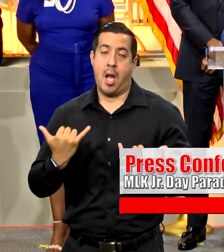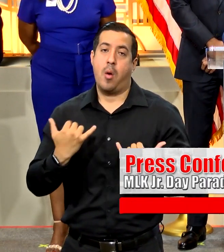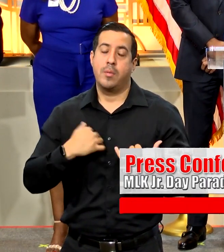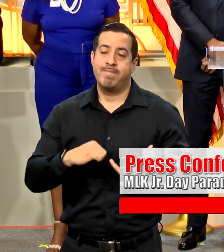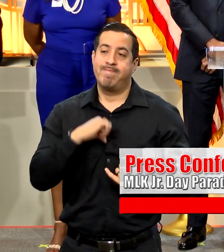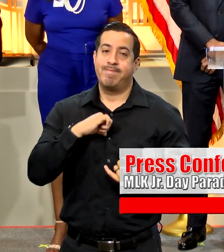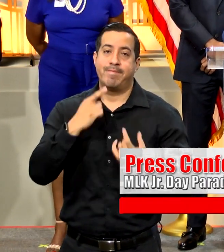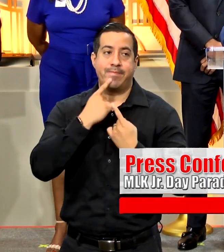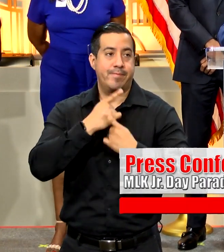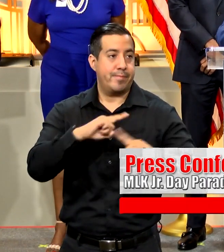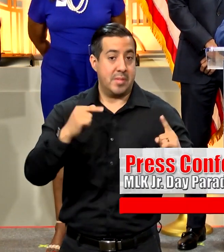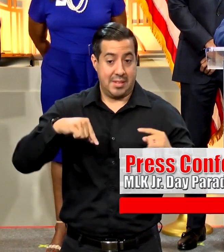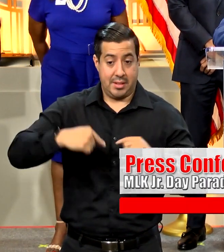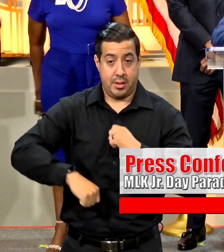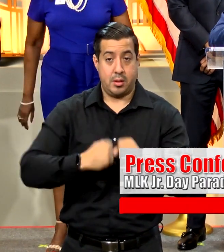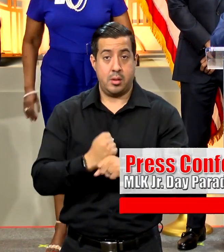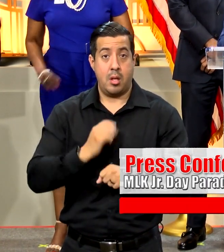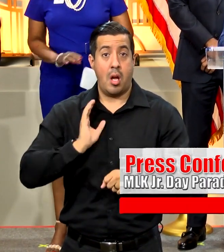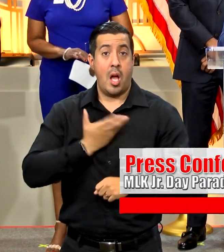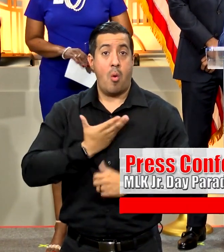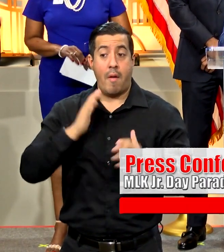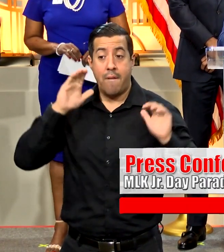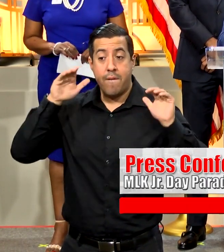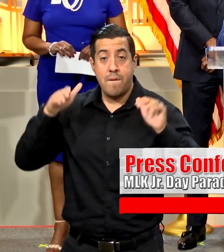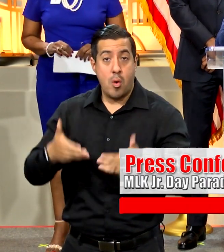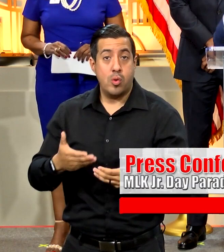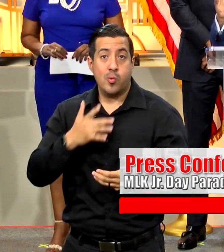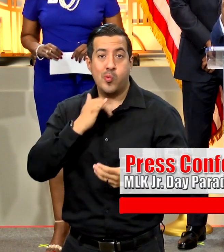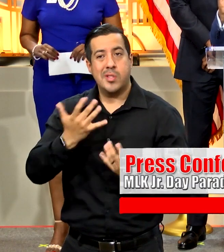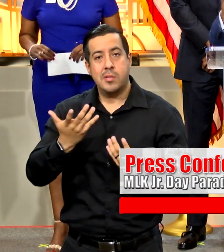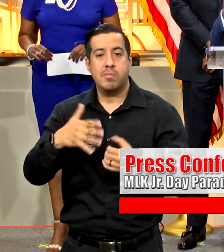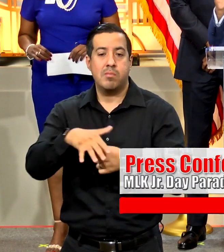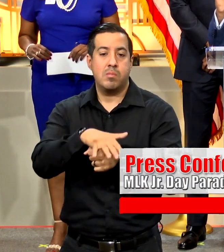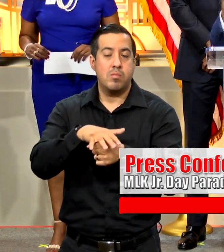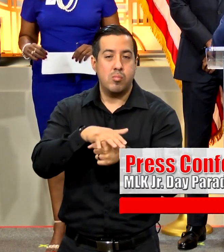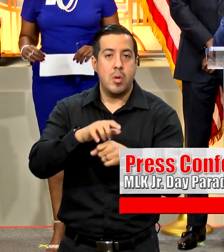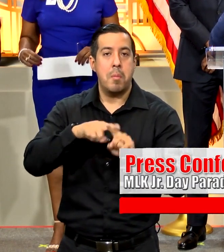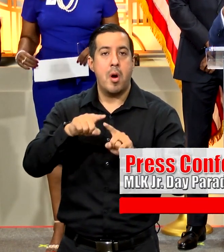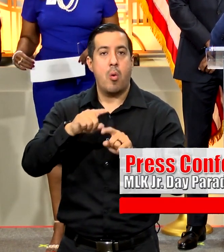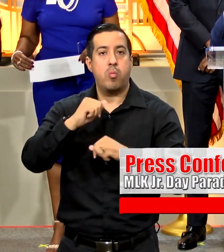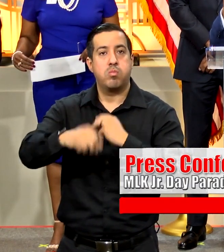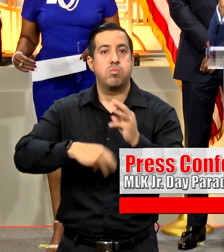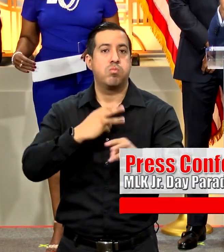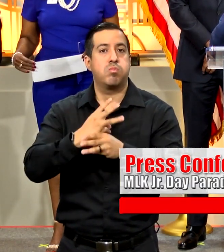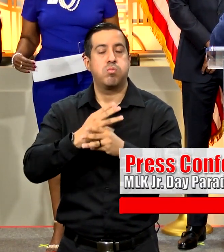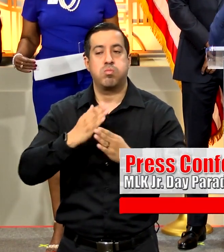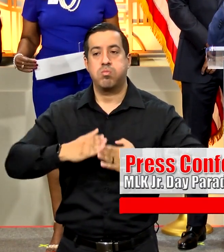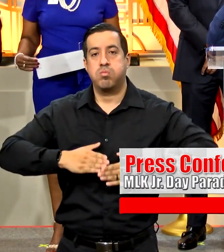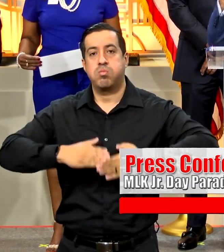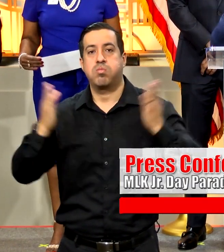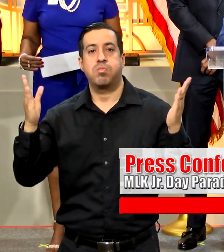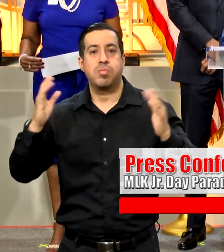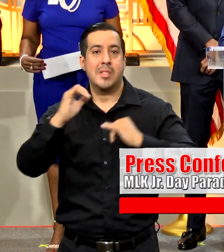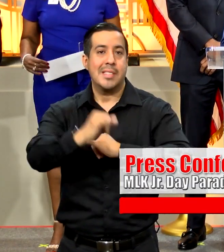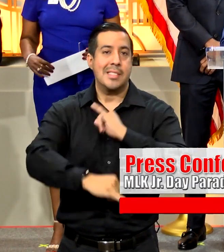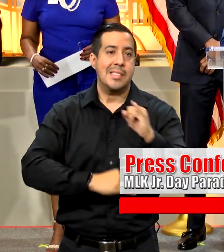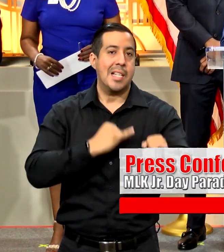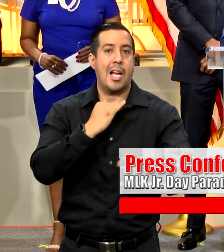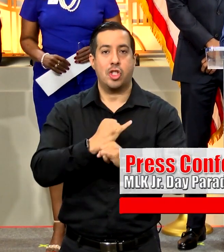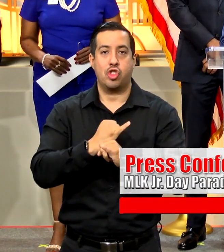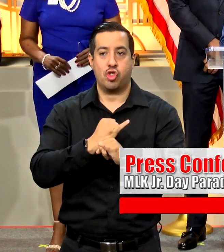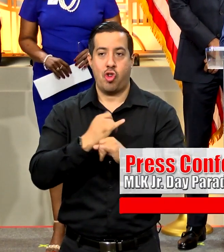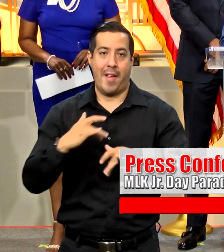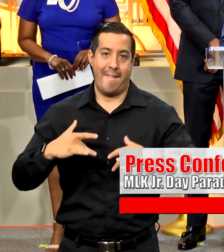announce this year that our focus will be somewhat local, but with a global international